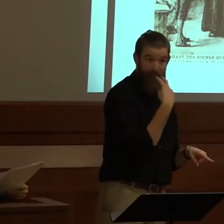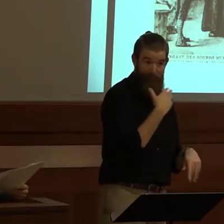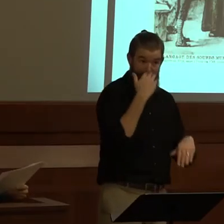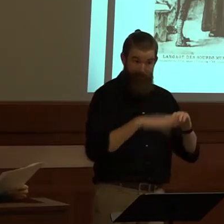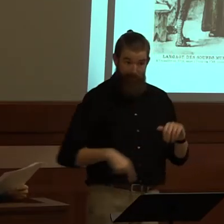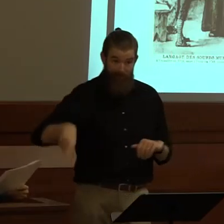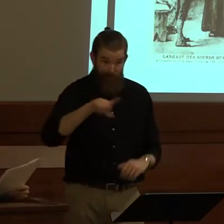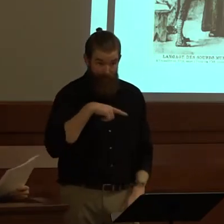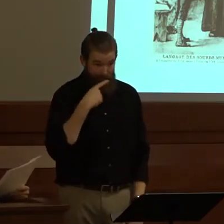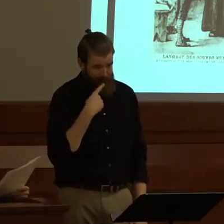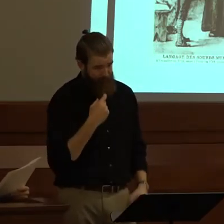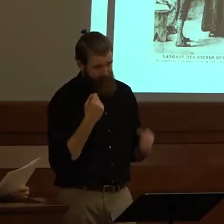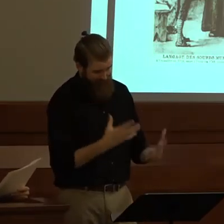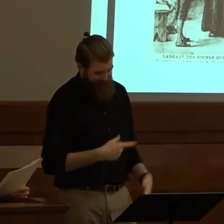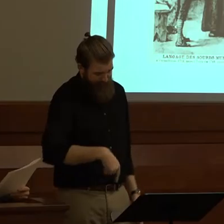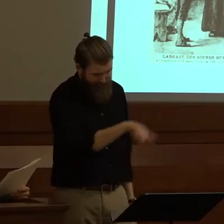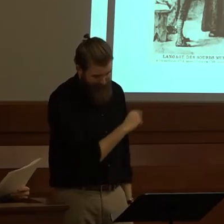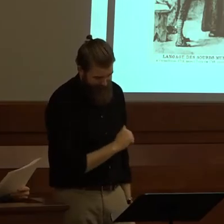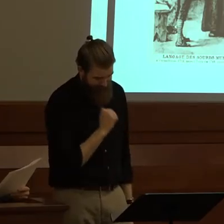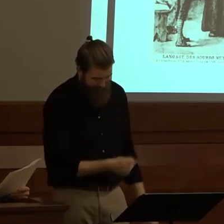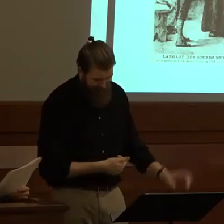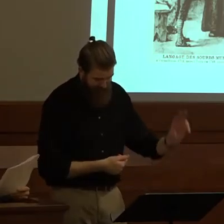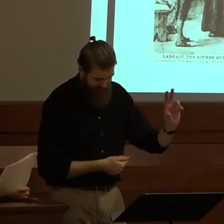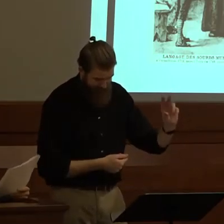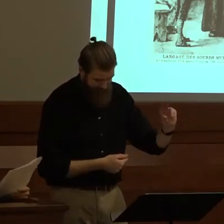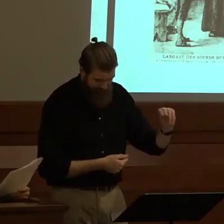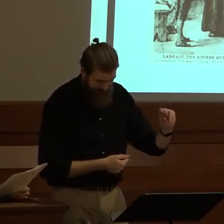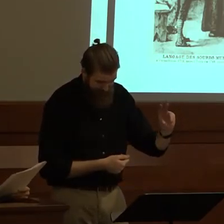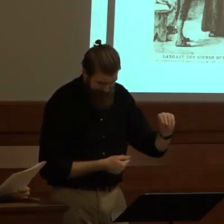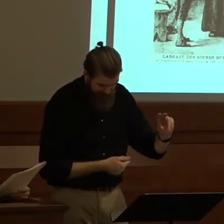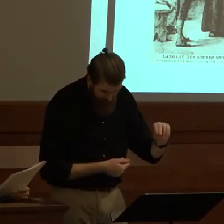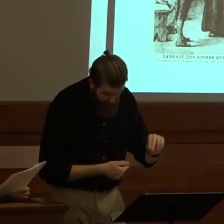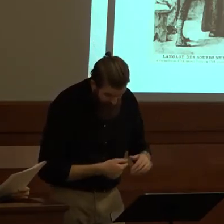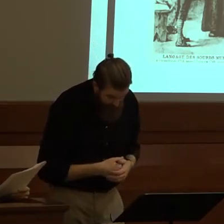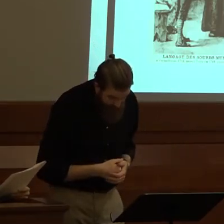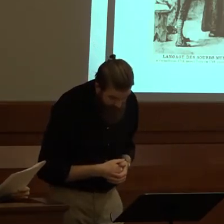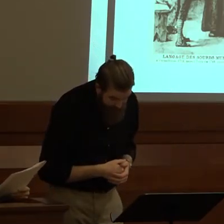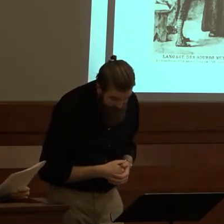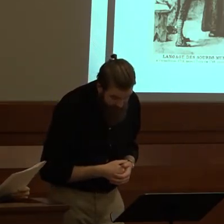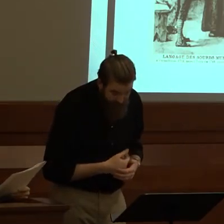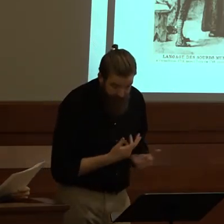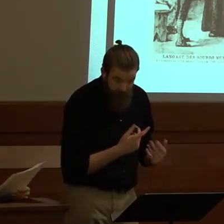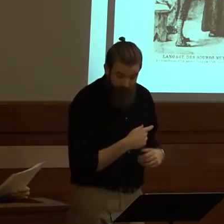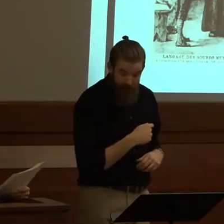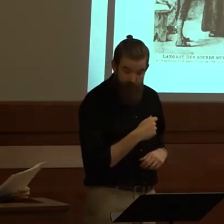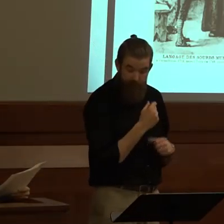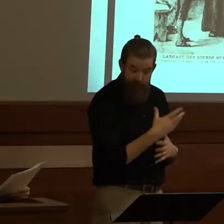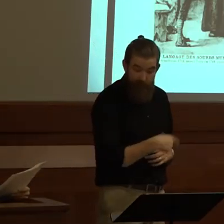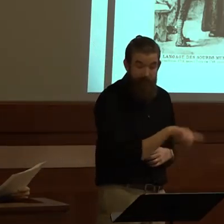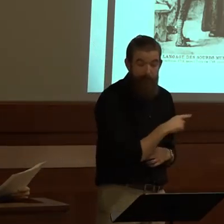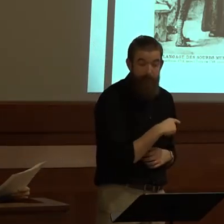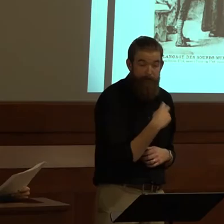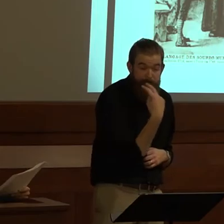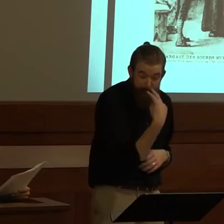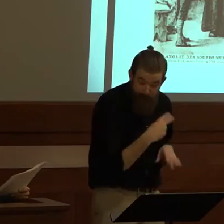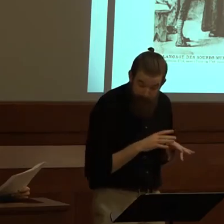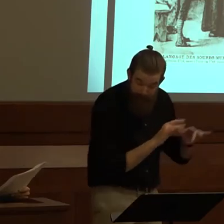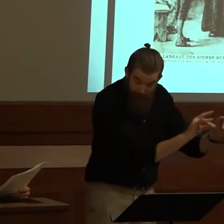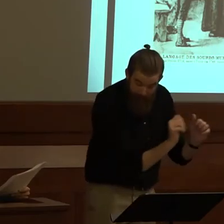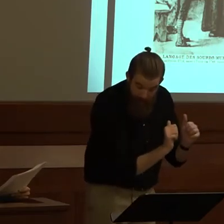person, who unwittingly picks up some lip reading by constant exposure to the combined auditory visual